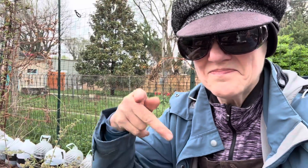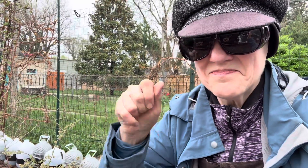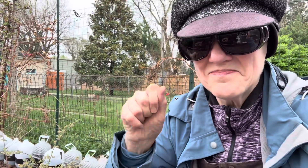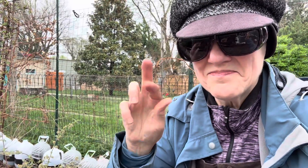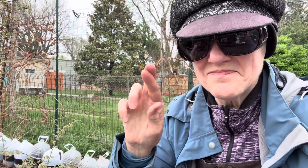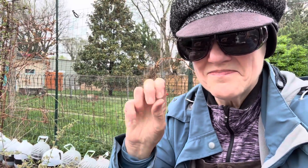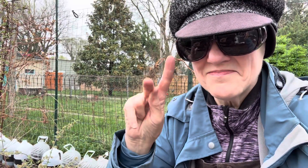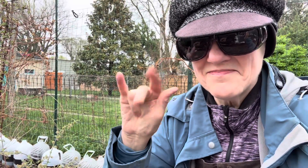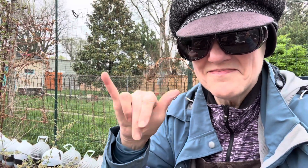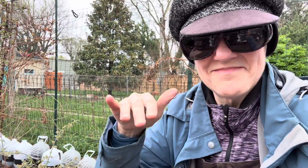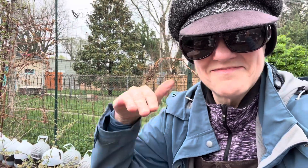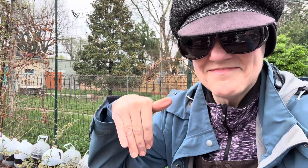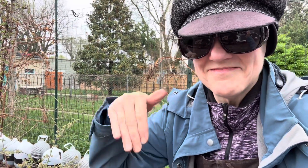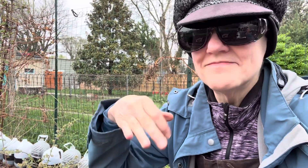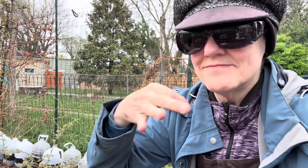germinated, all except the parsley.